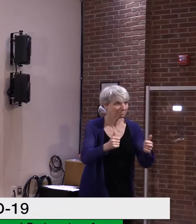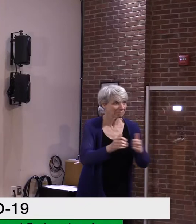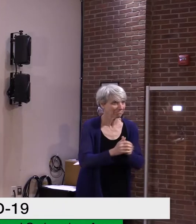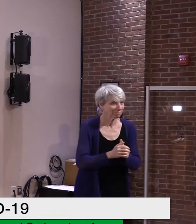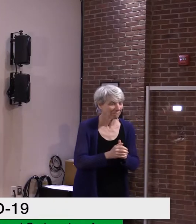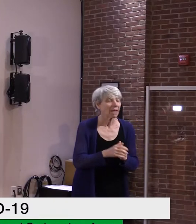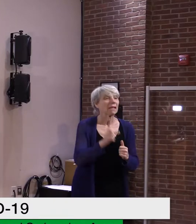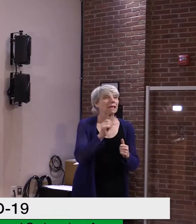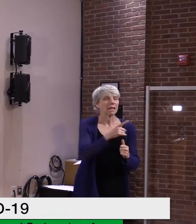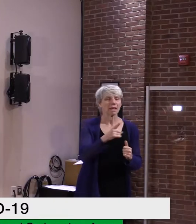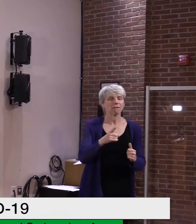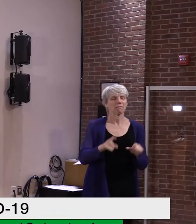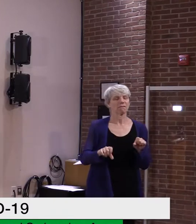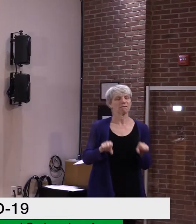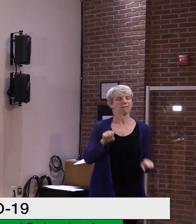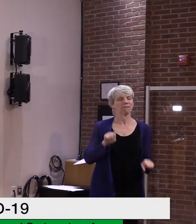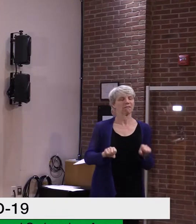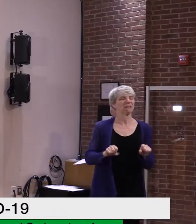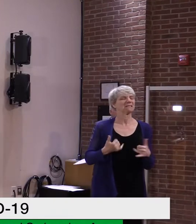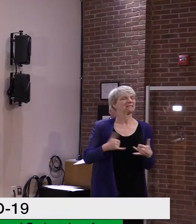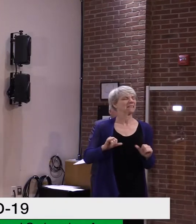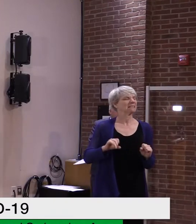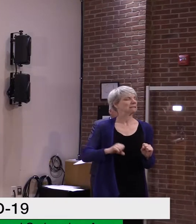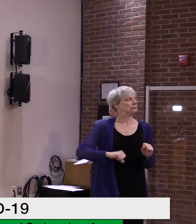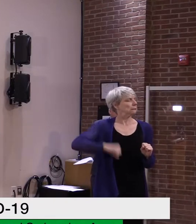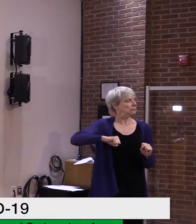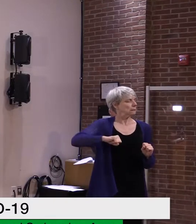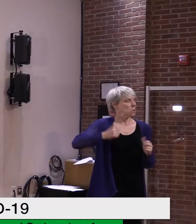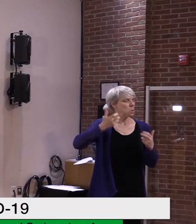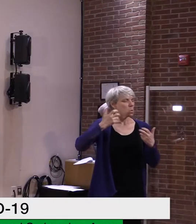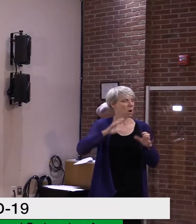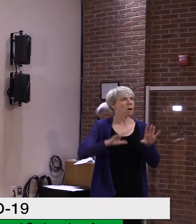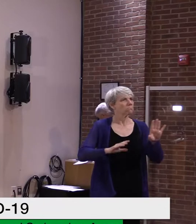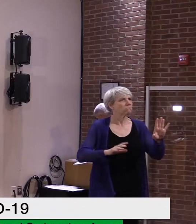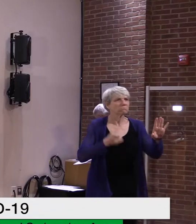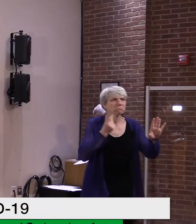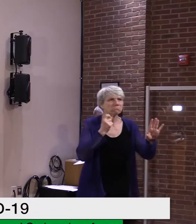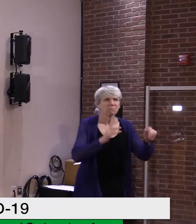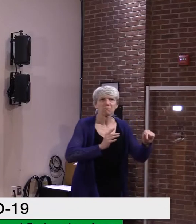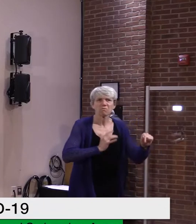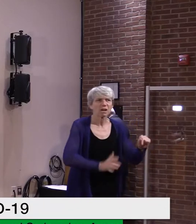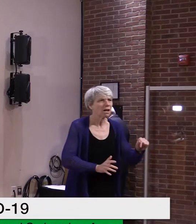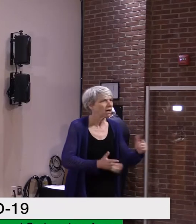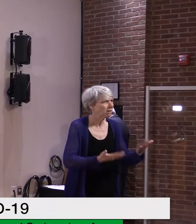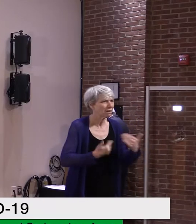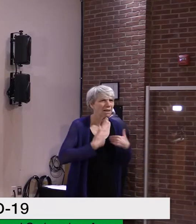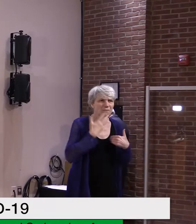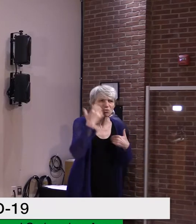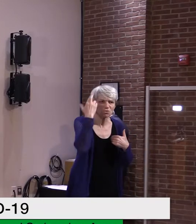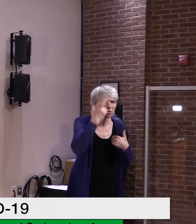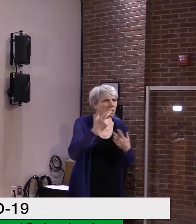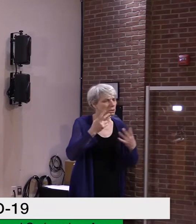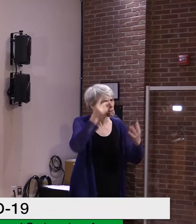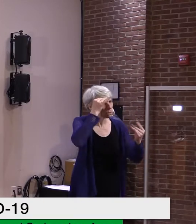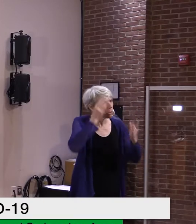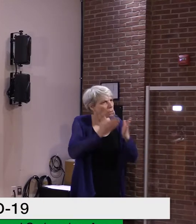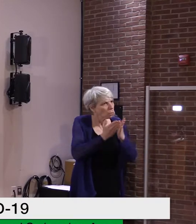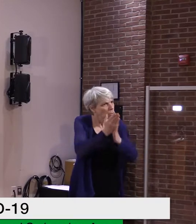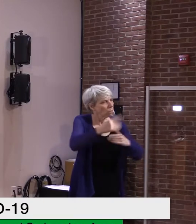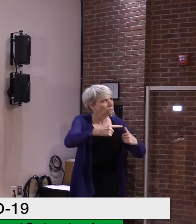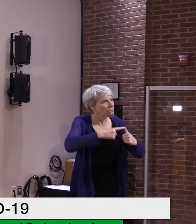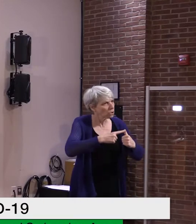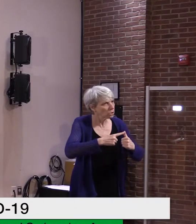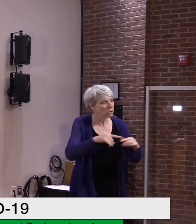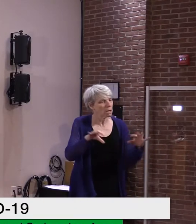have questions or doubts, first, that's totally fine. You should have the information you need. I urge